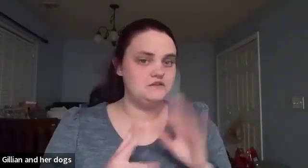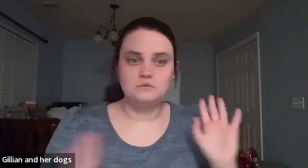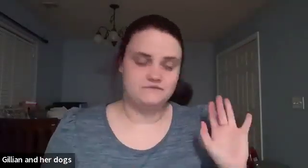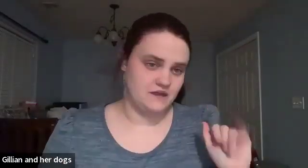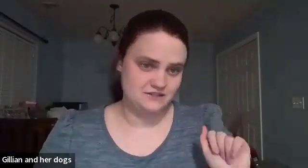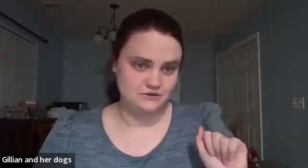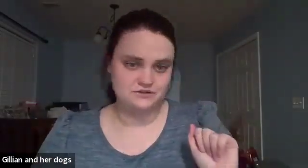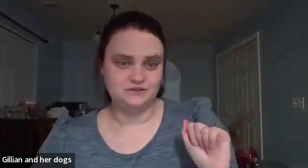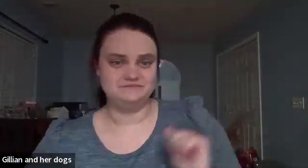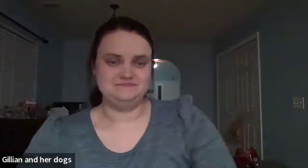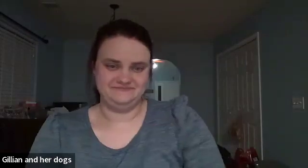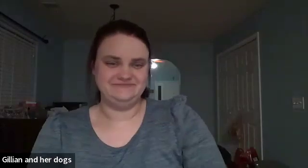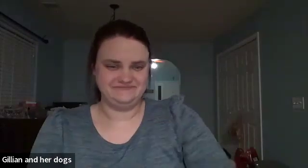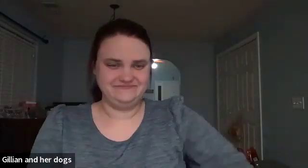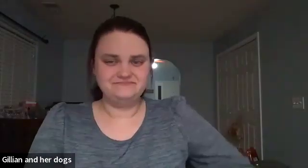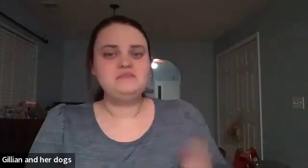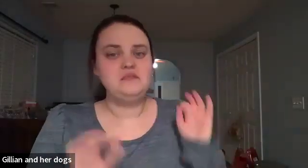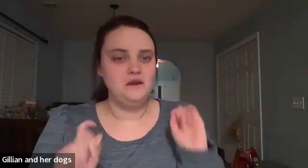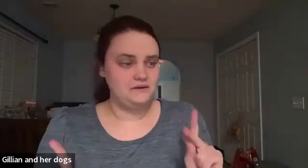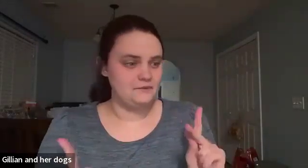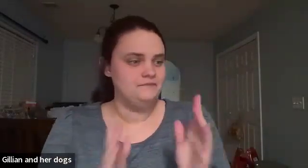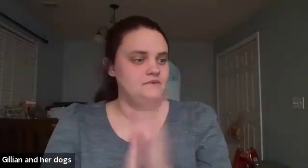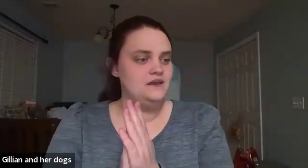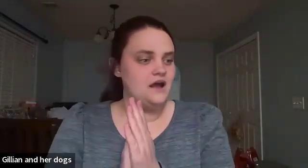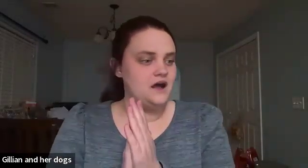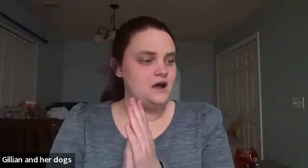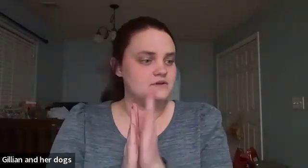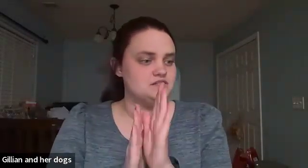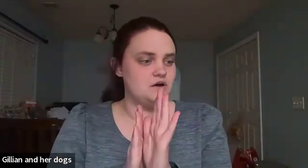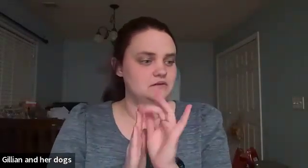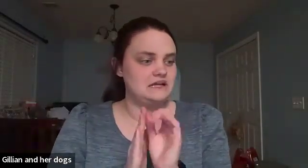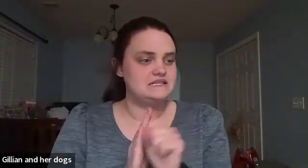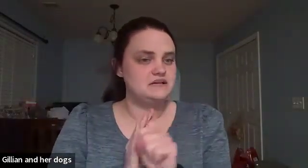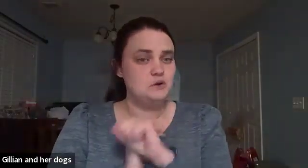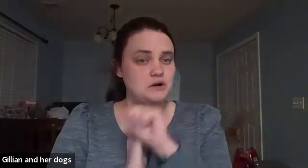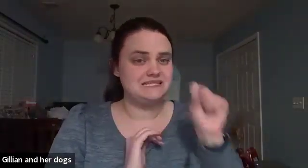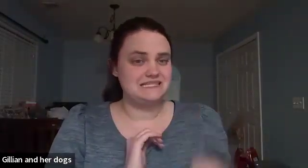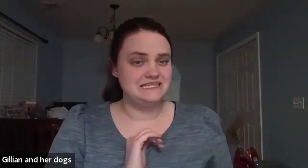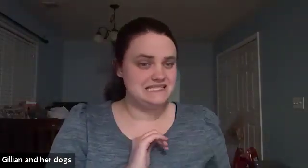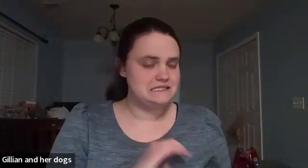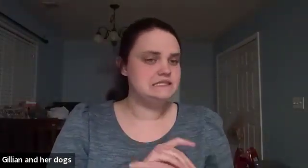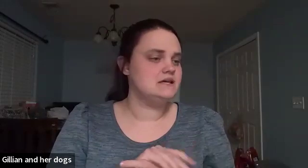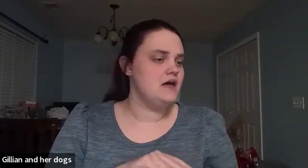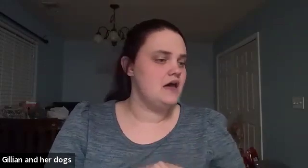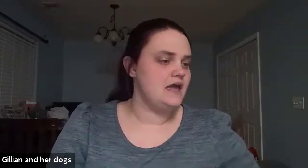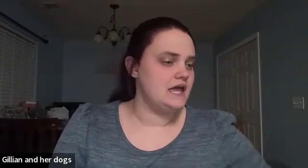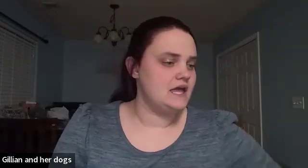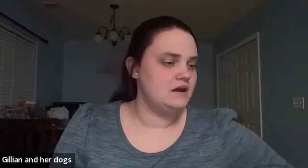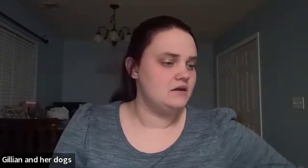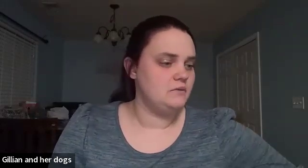Either one for those two. Okay. So let's now do our seasons. And